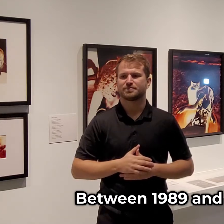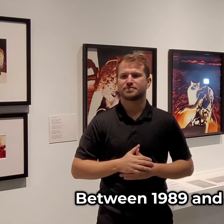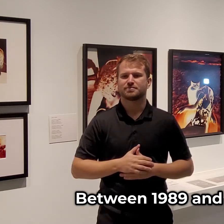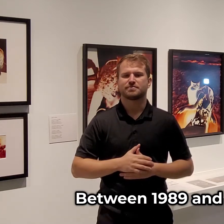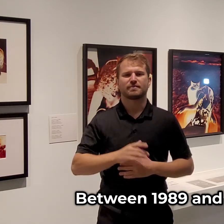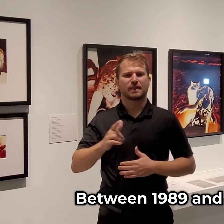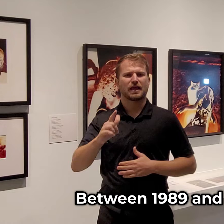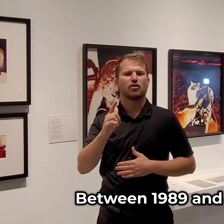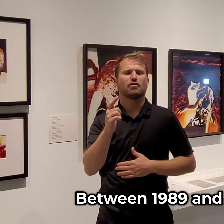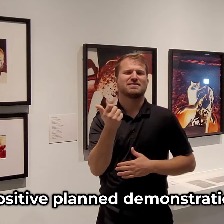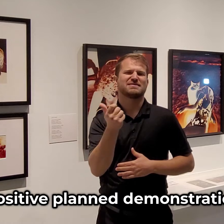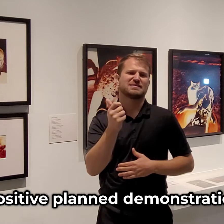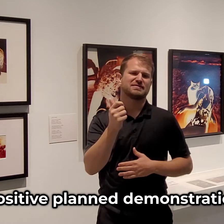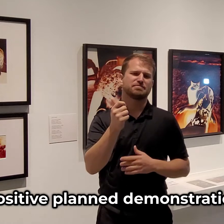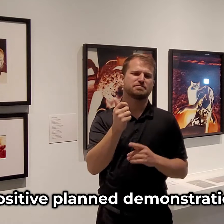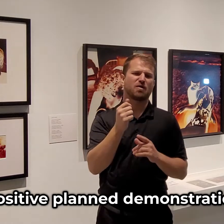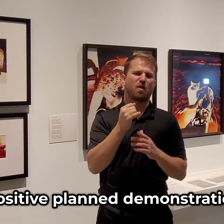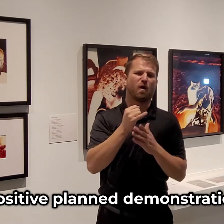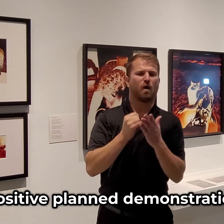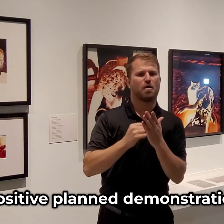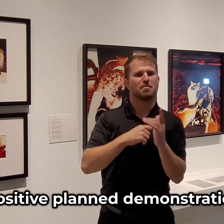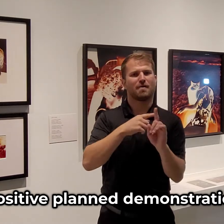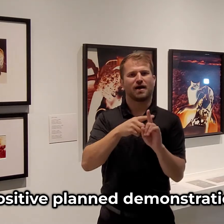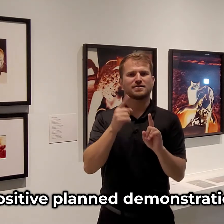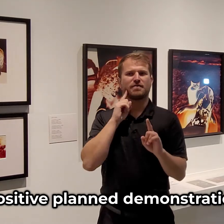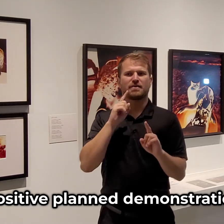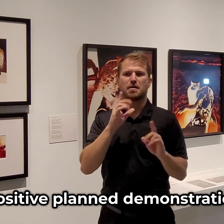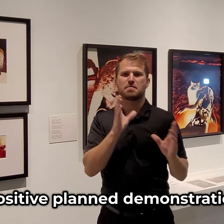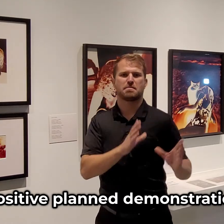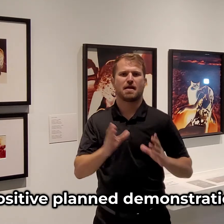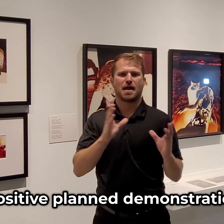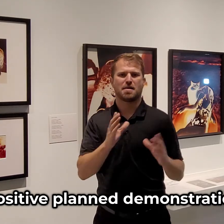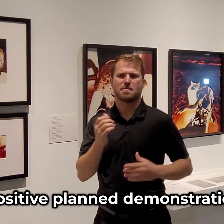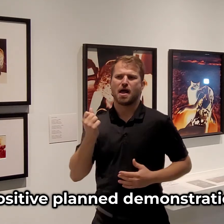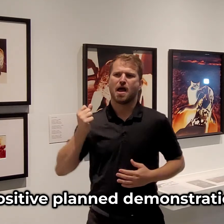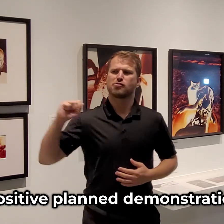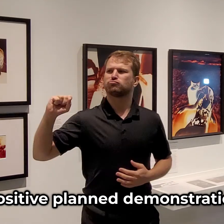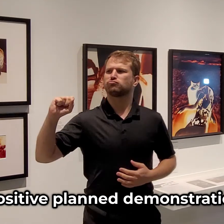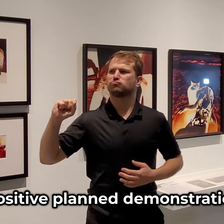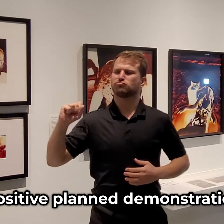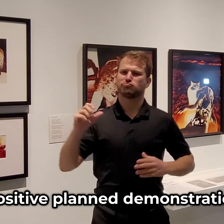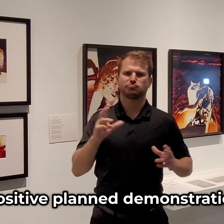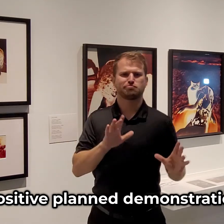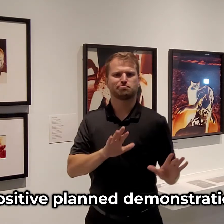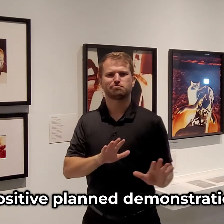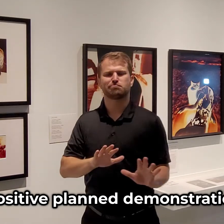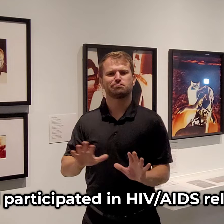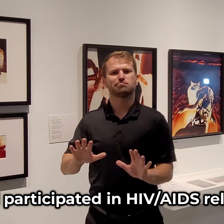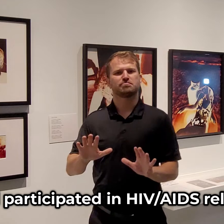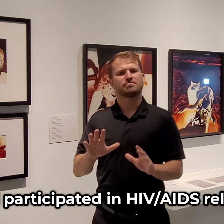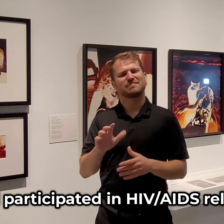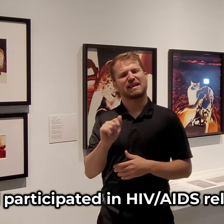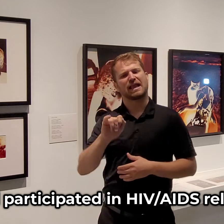1992, Art Positive planned demonstrations, art interventions, and participated